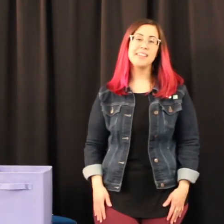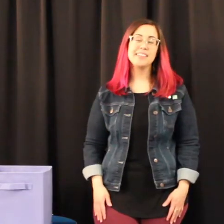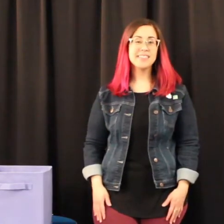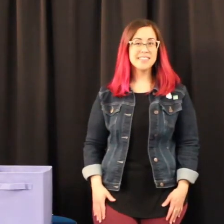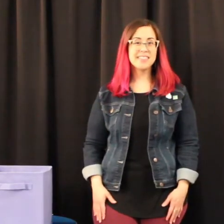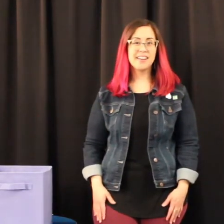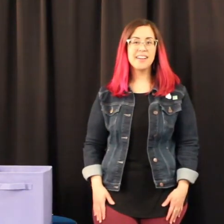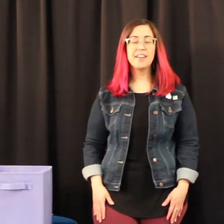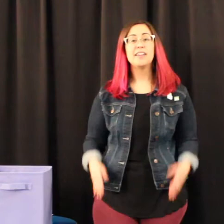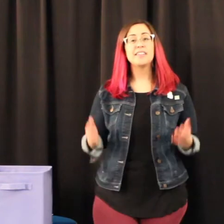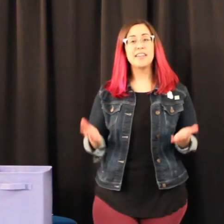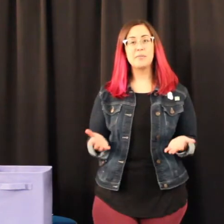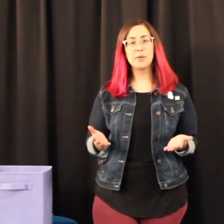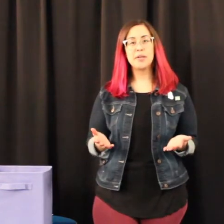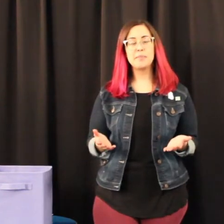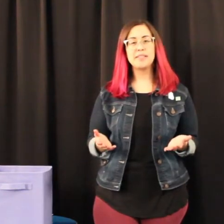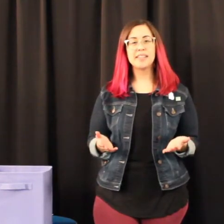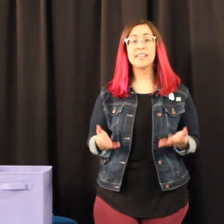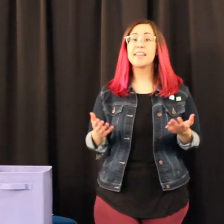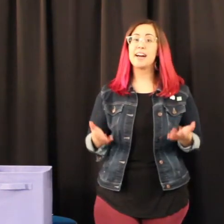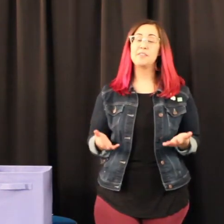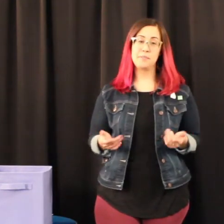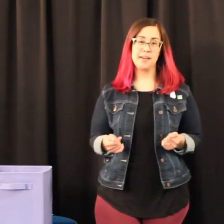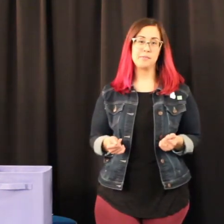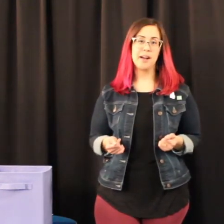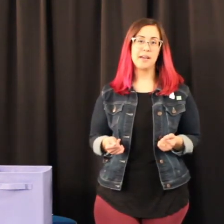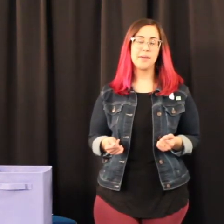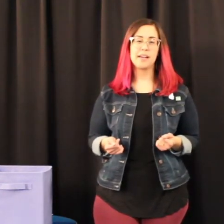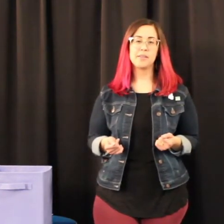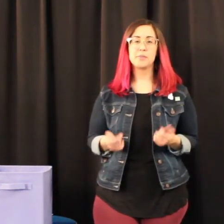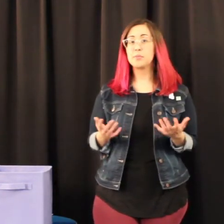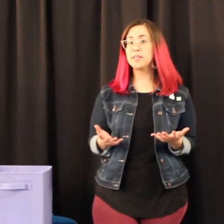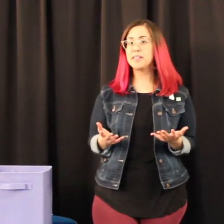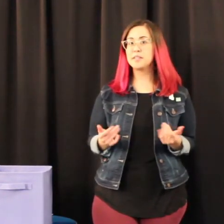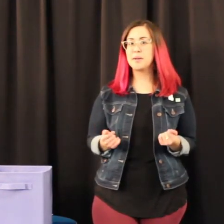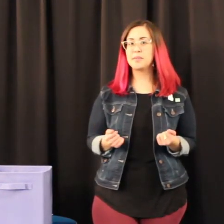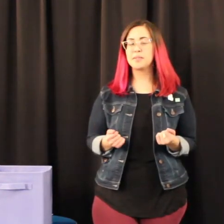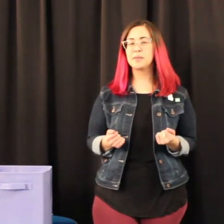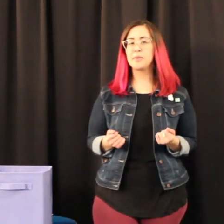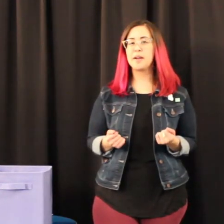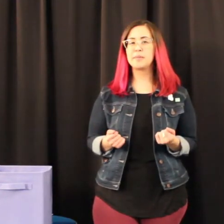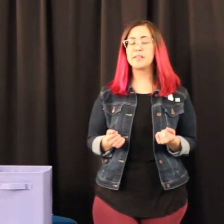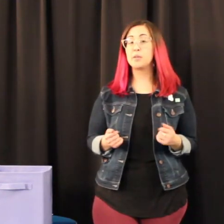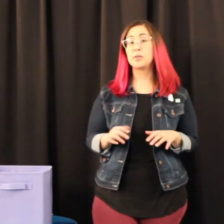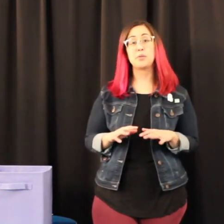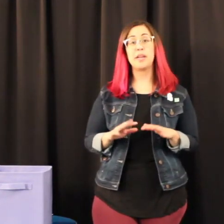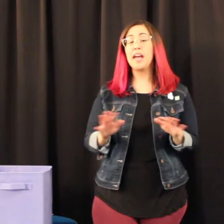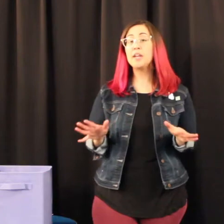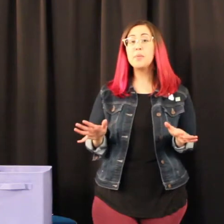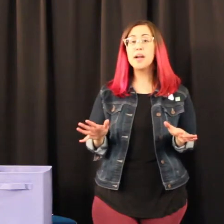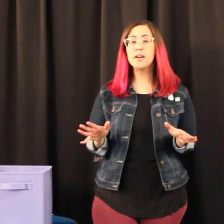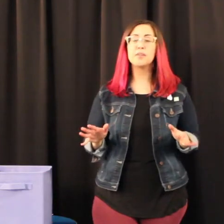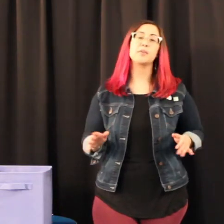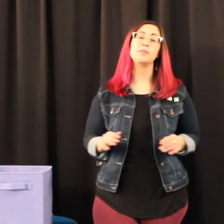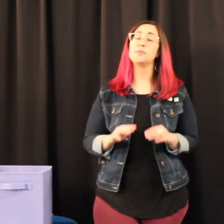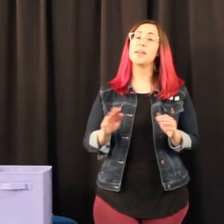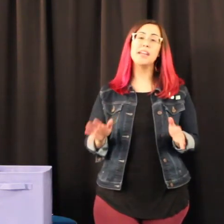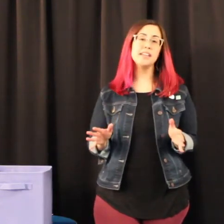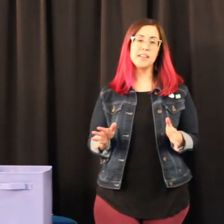everybody, this is Sarah. Today we're going to be singing the alphabet rhyme, and what's really nice about this little rhyme is that you can do it anywhere, you could do it with any letter